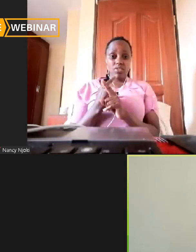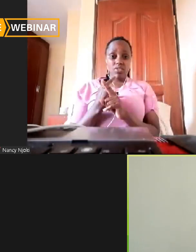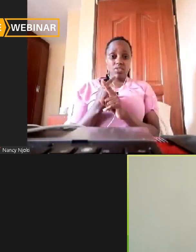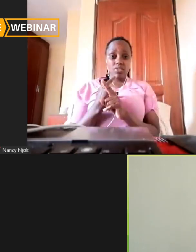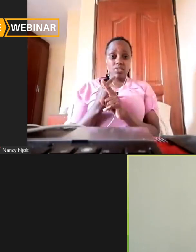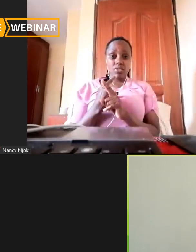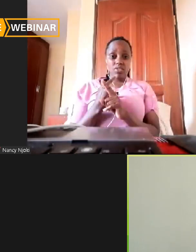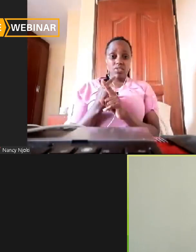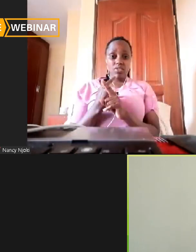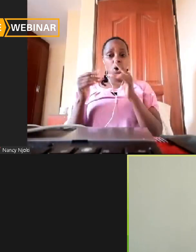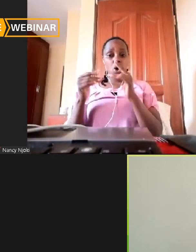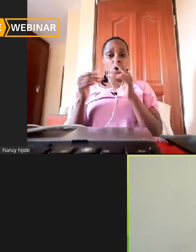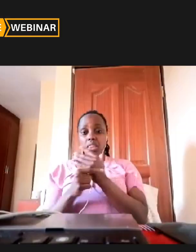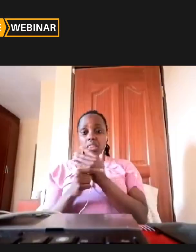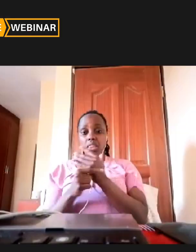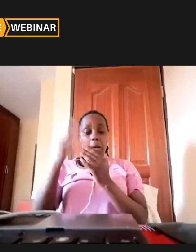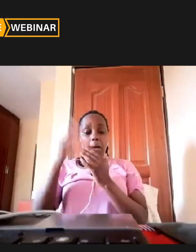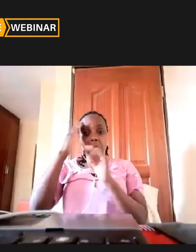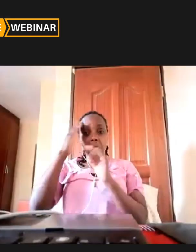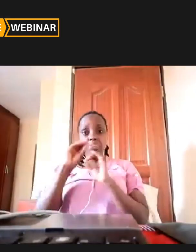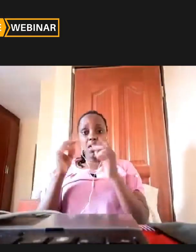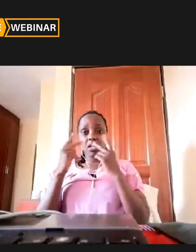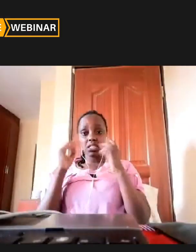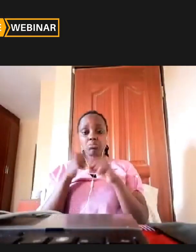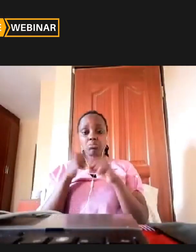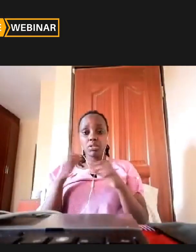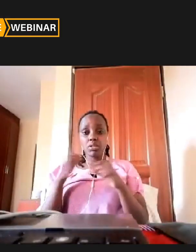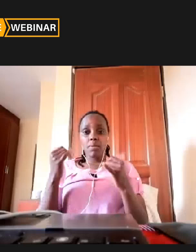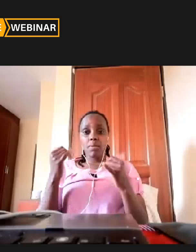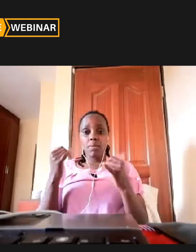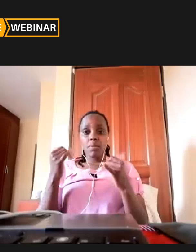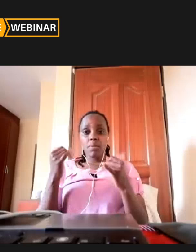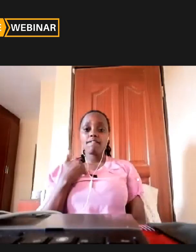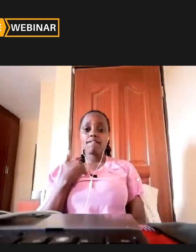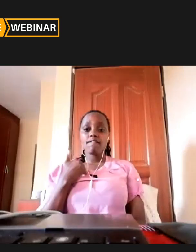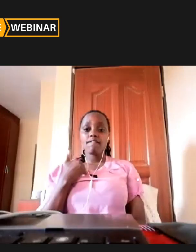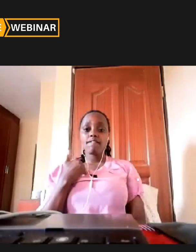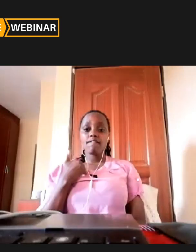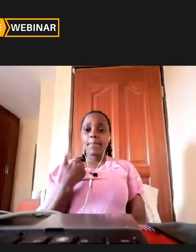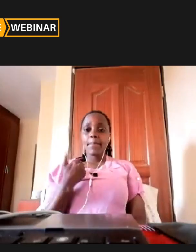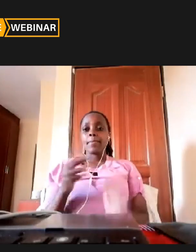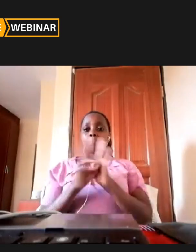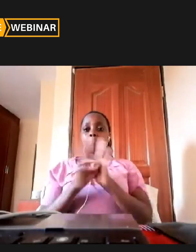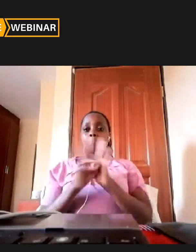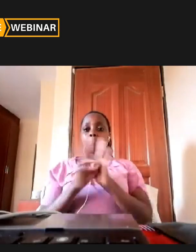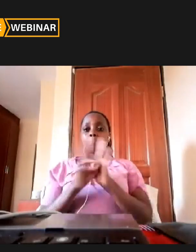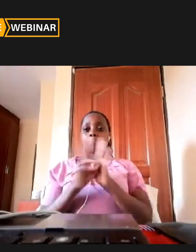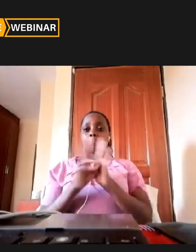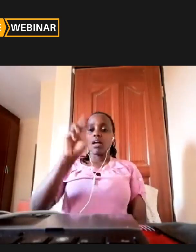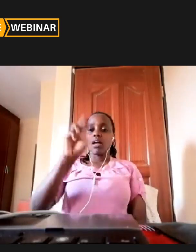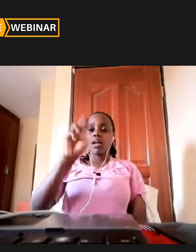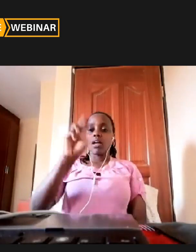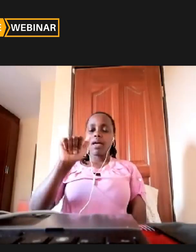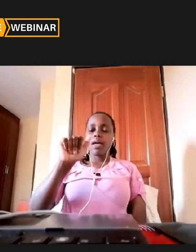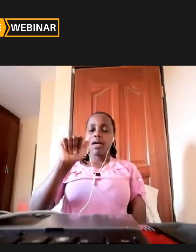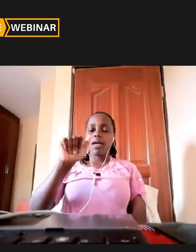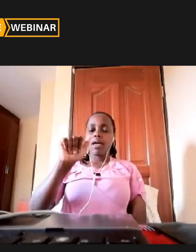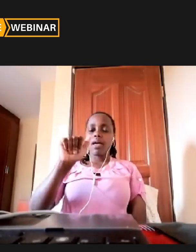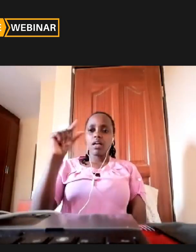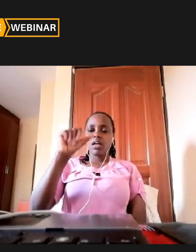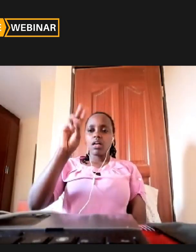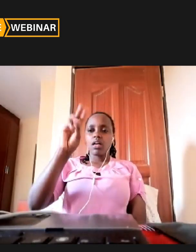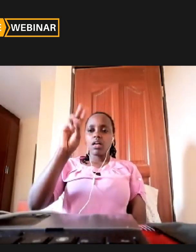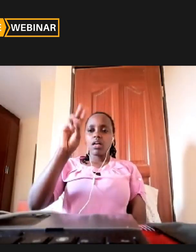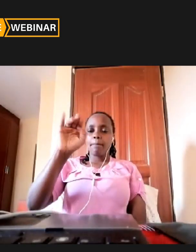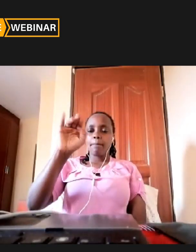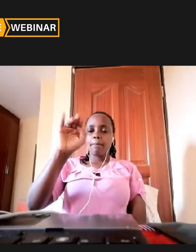different email or name, and I'm not able to see. We are going to have the presentation from Gambia. Gambia has